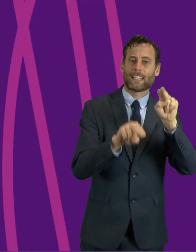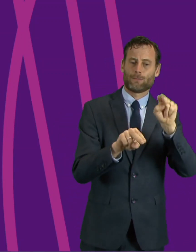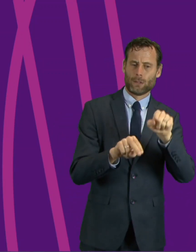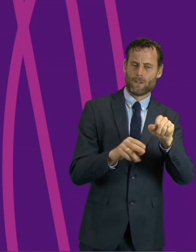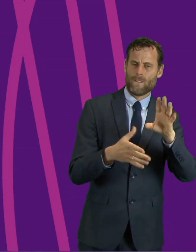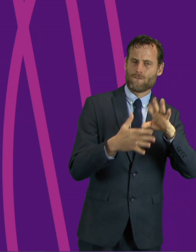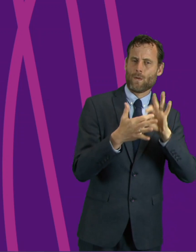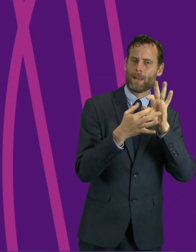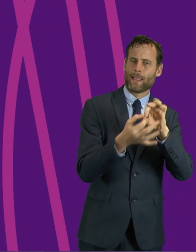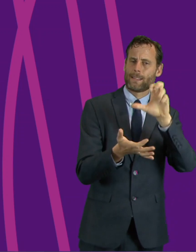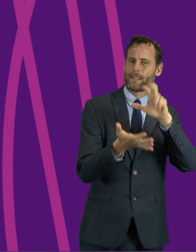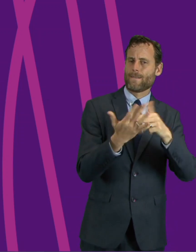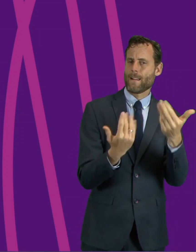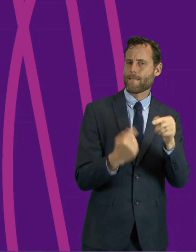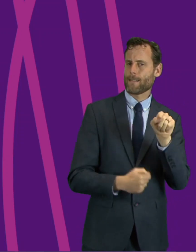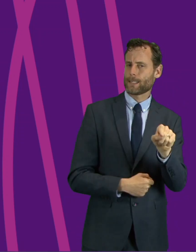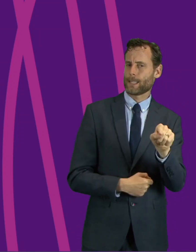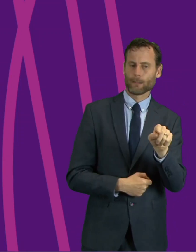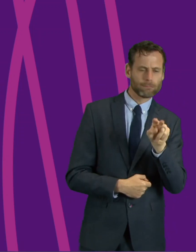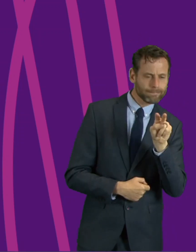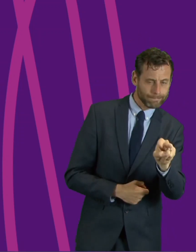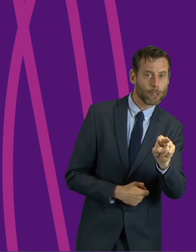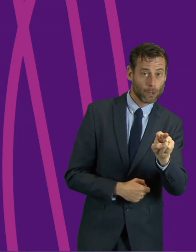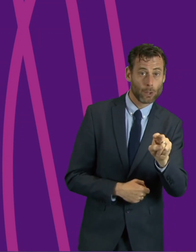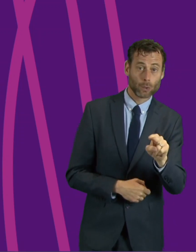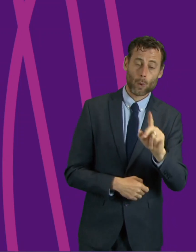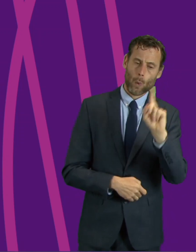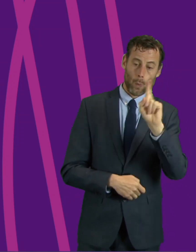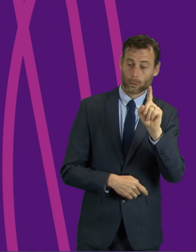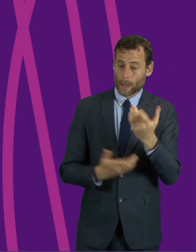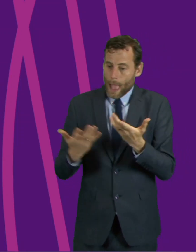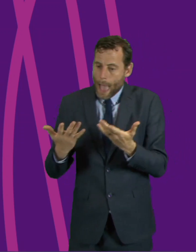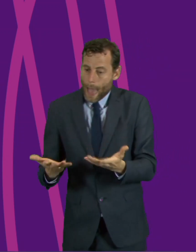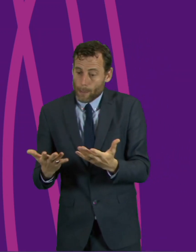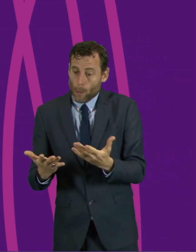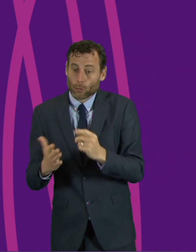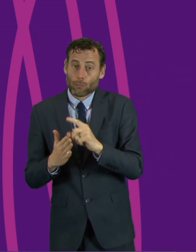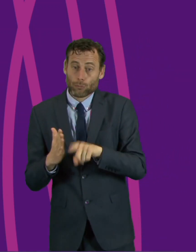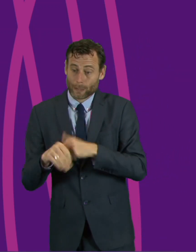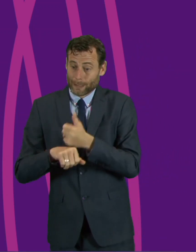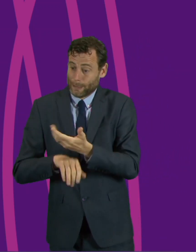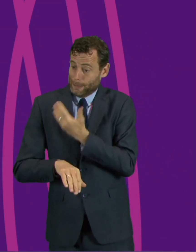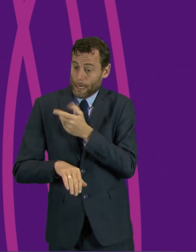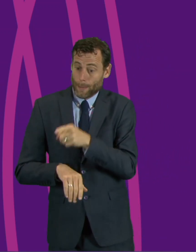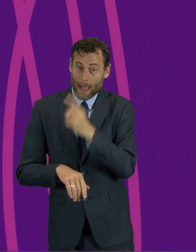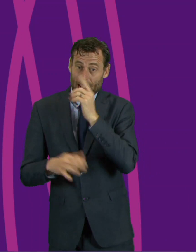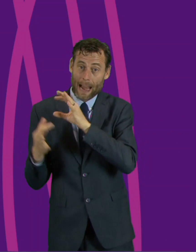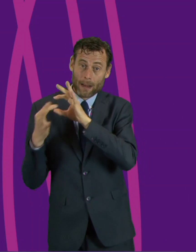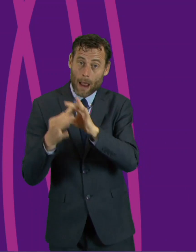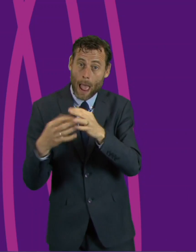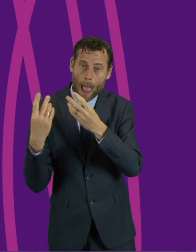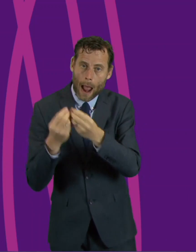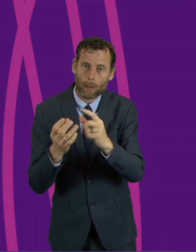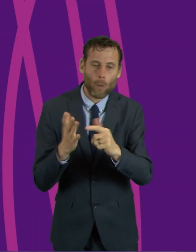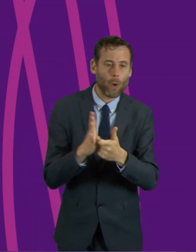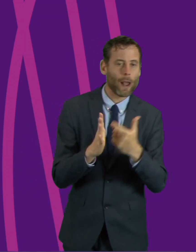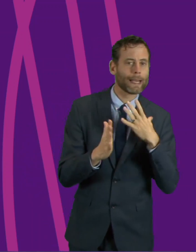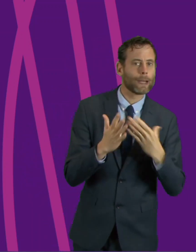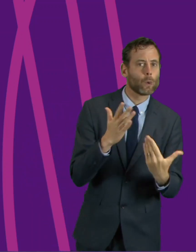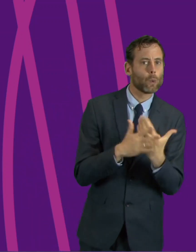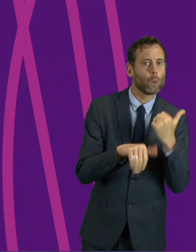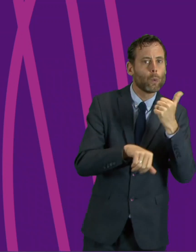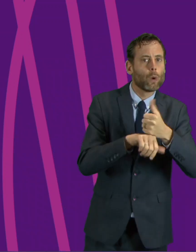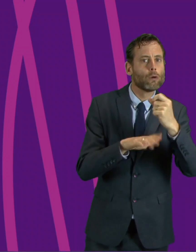our request, considering whether their existing project can assist in the COVID response in the partner country concerned. Thank you.